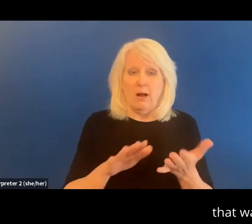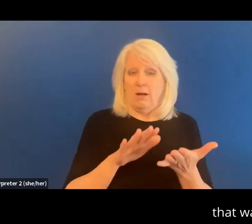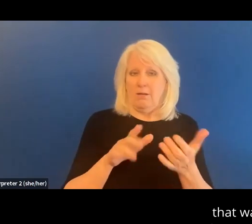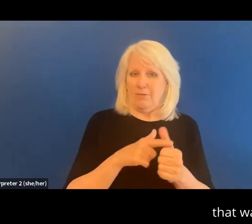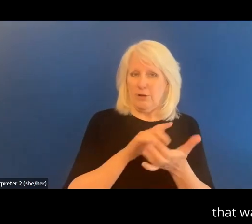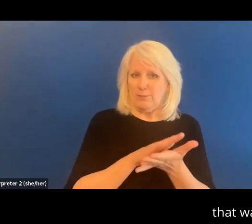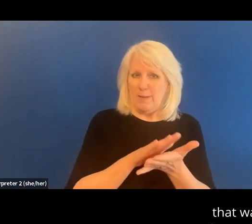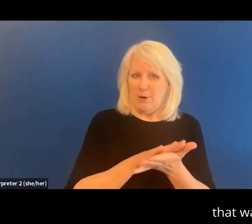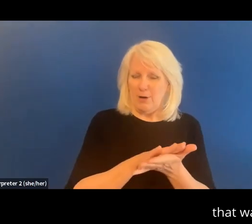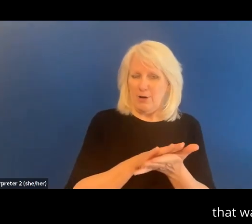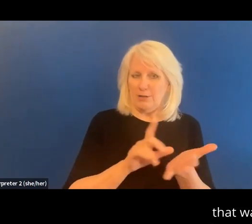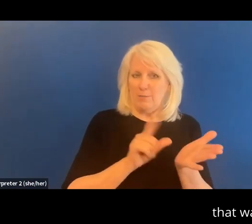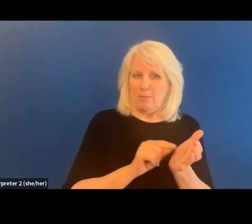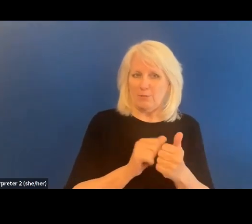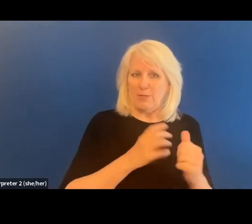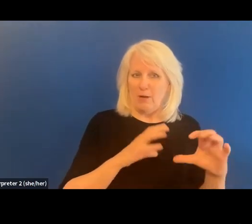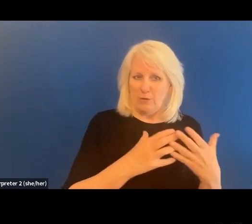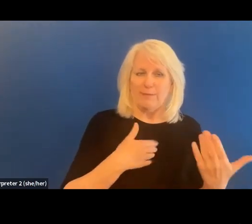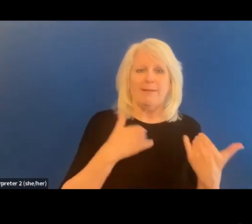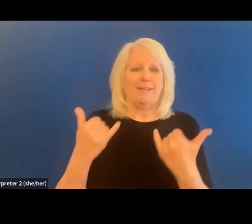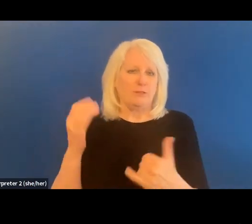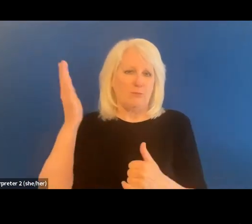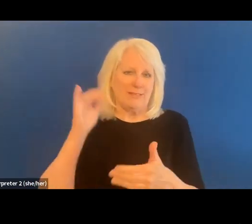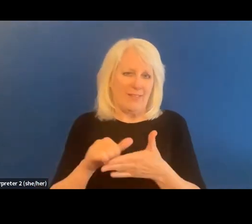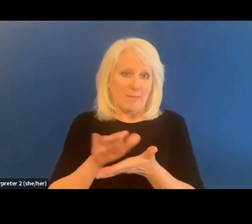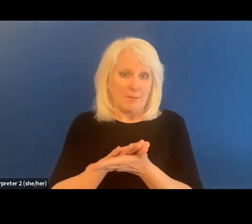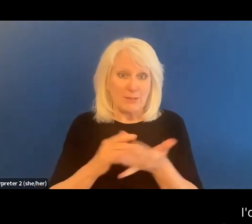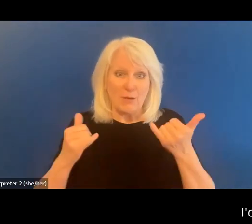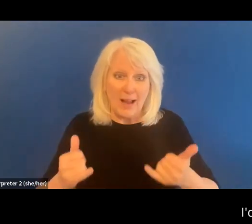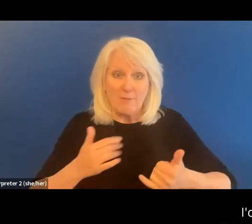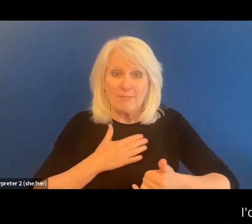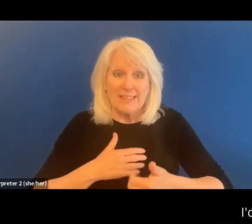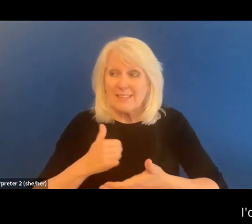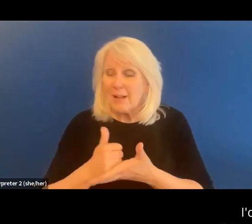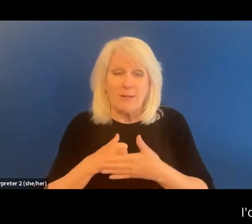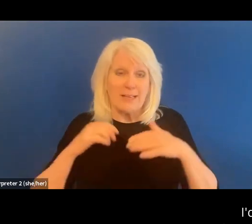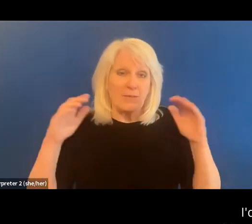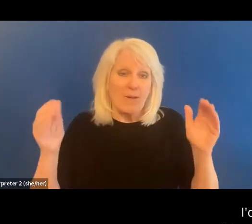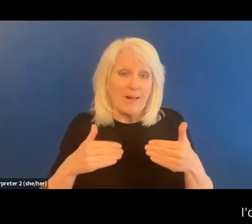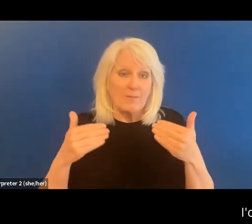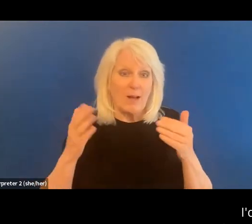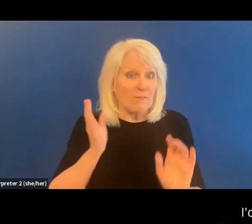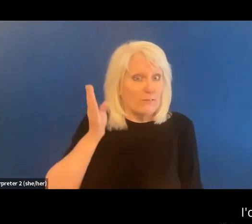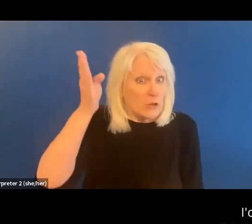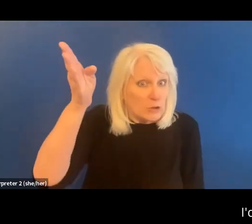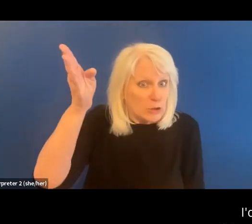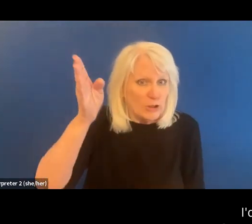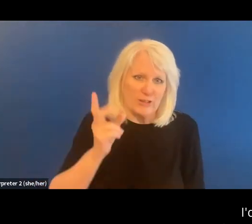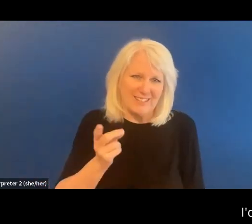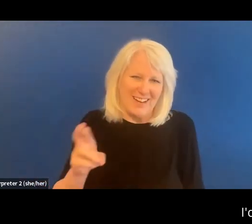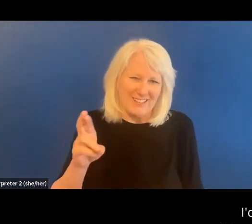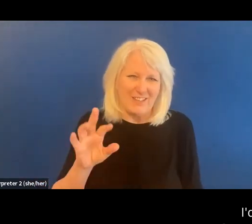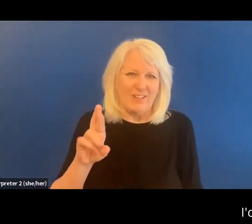first paper she worked on with our group. So if everyone will help me, I'd like to welcome future